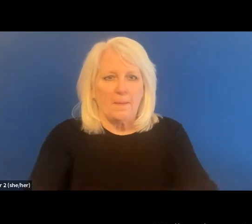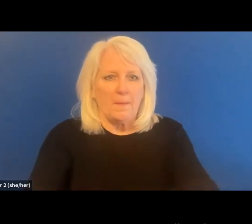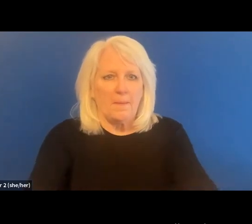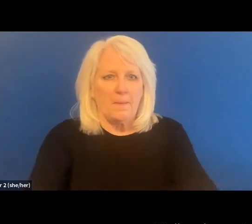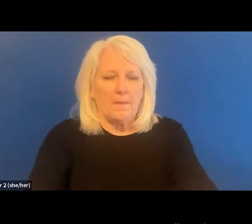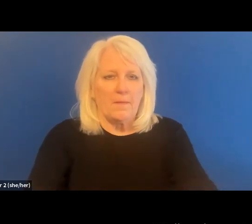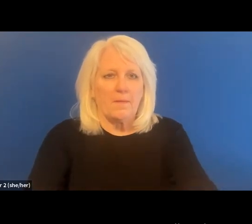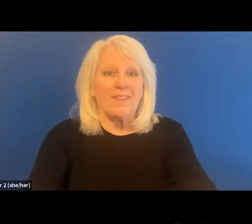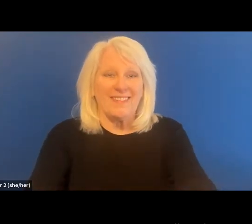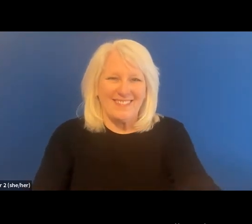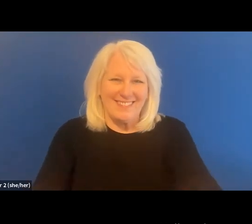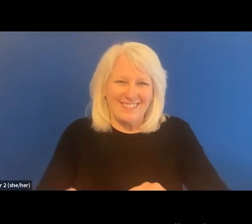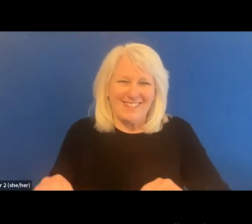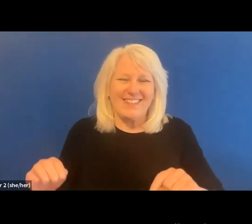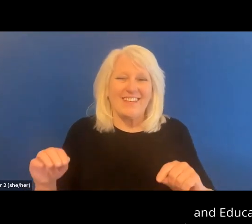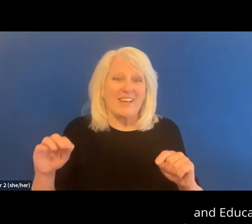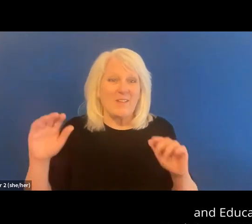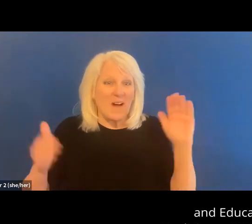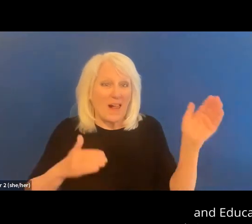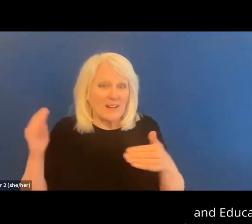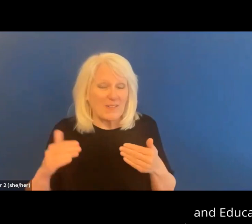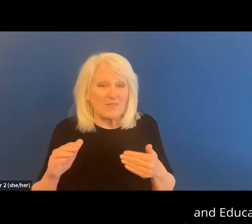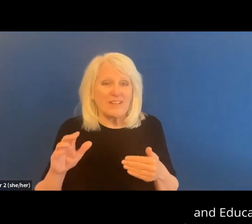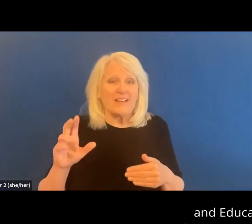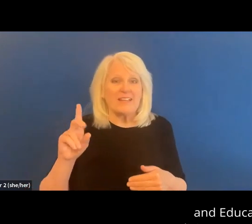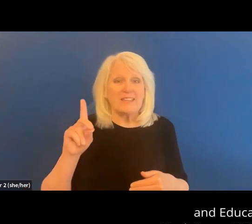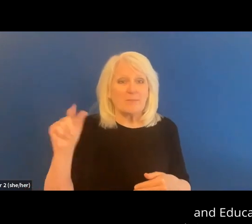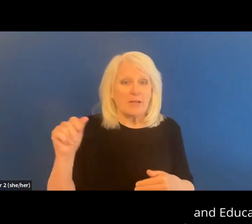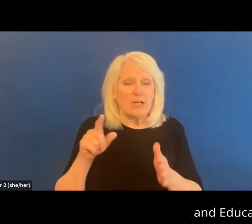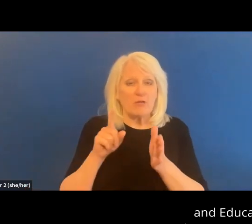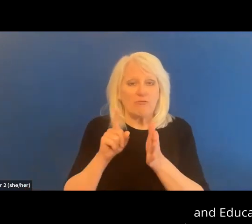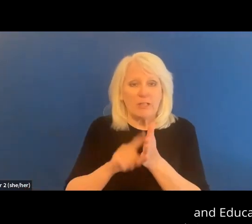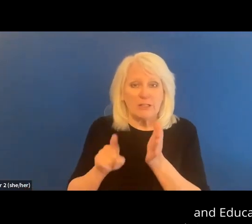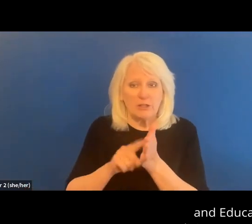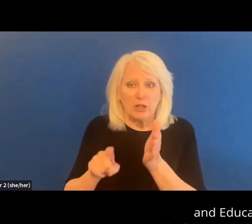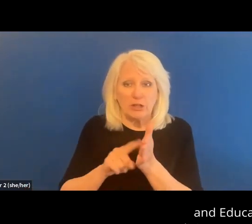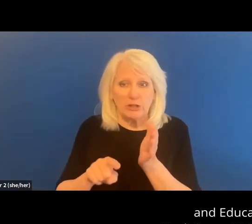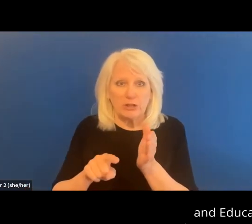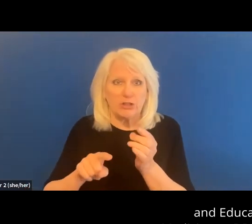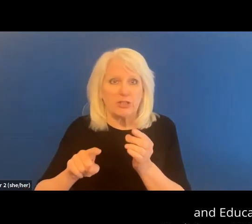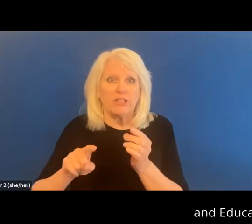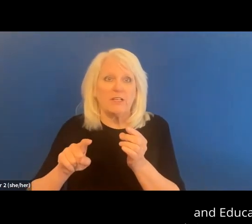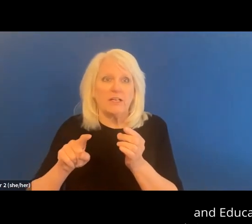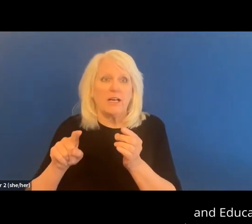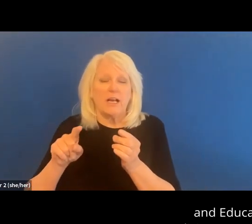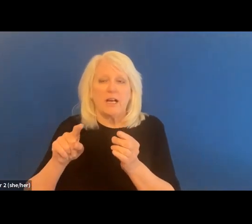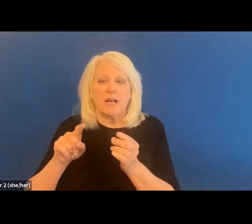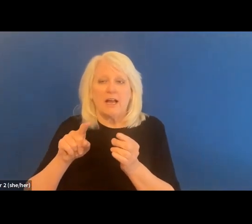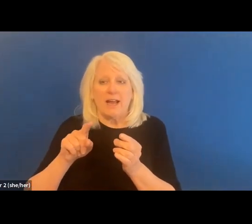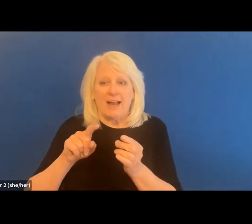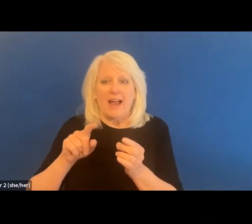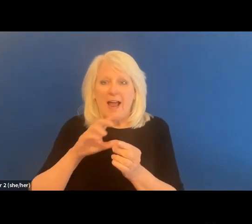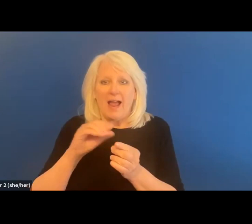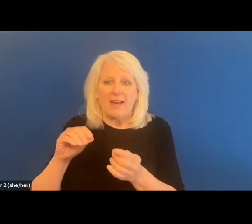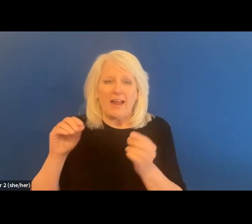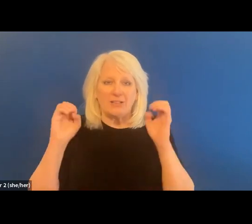Well, welcome to the Disability Research and Education in Academic Medicine, or DREAM, Research Rounds.